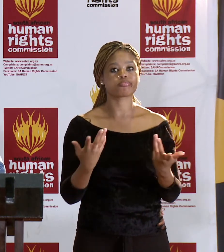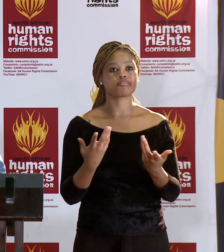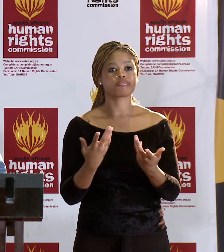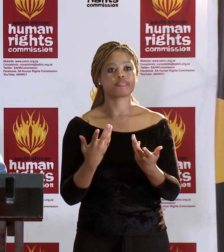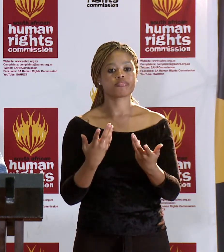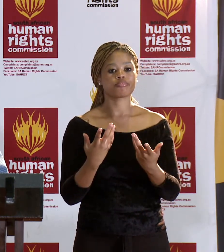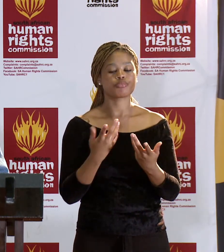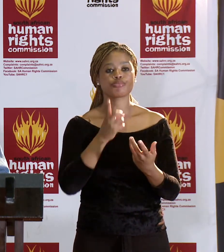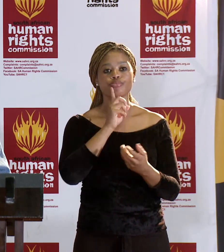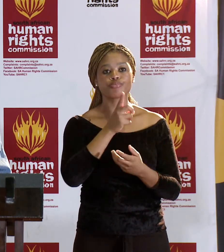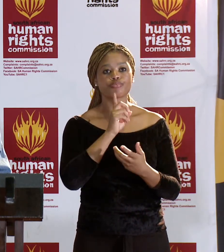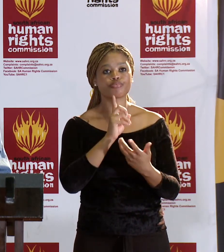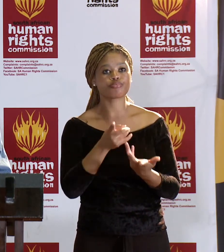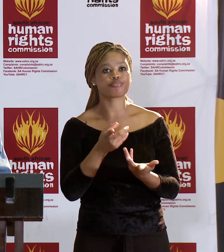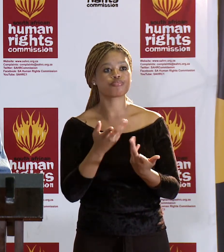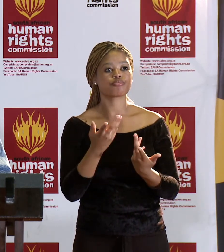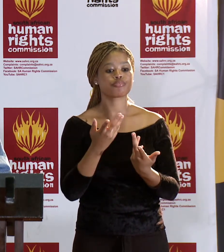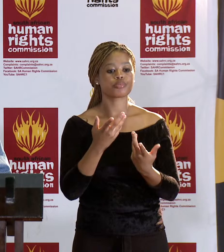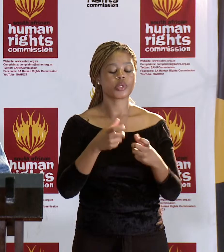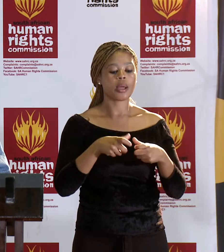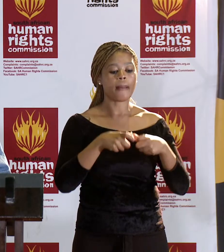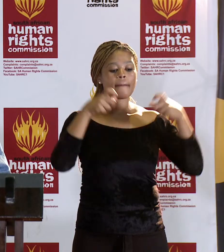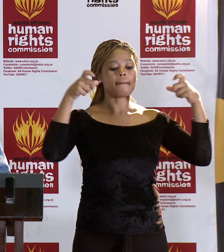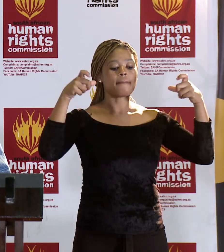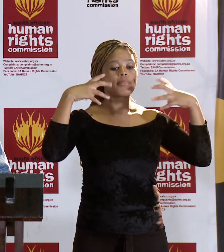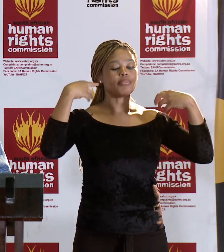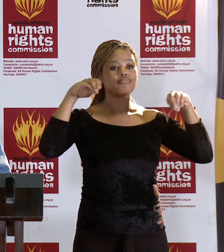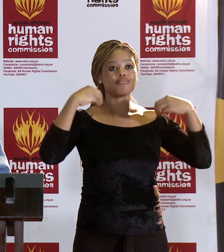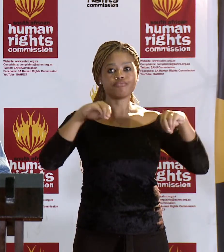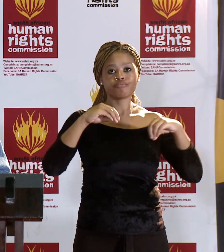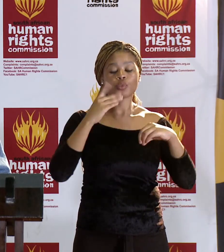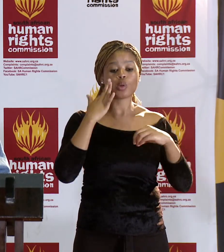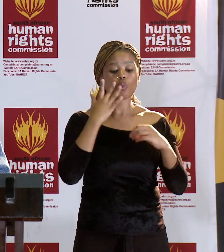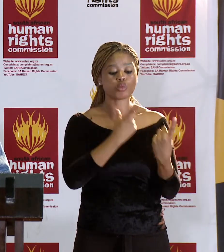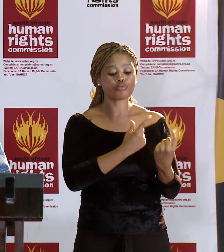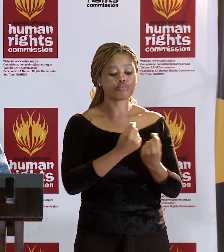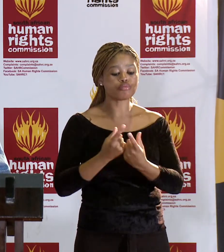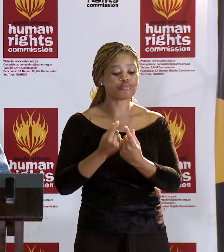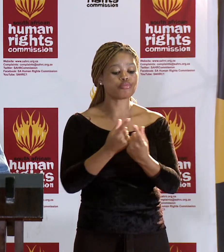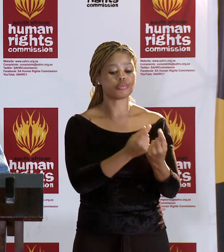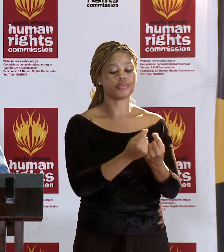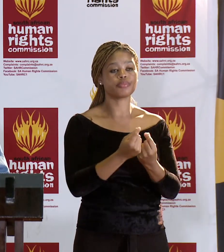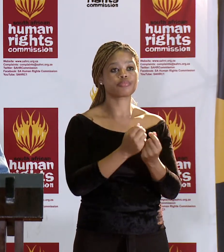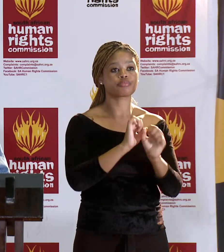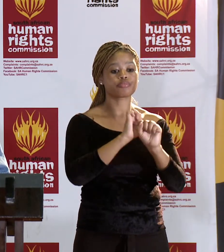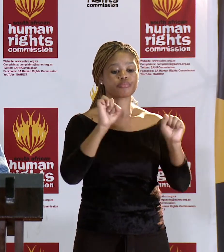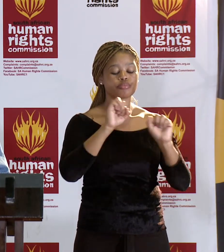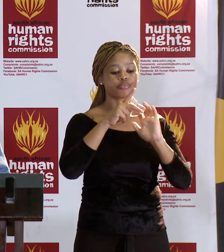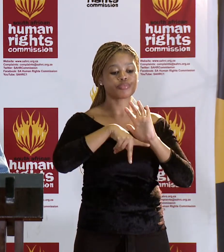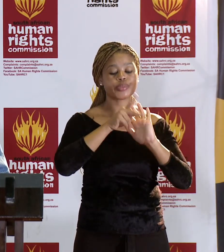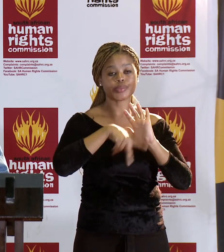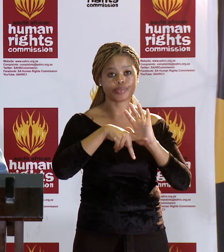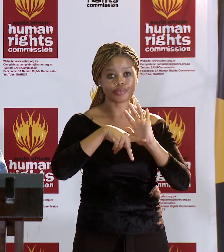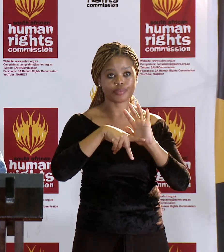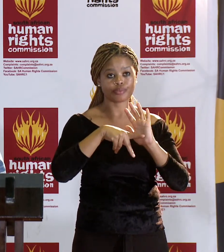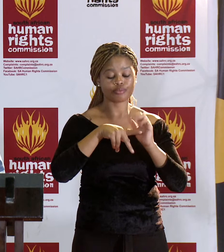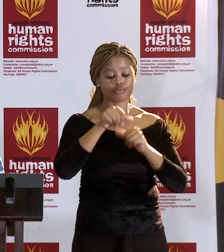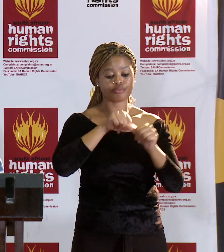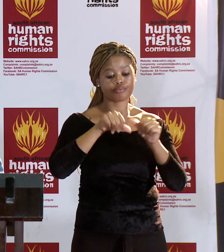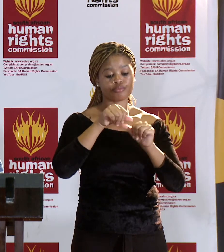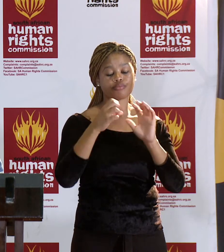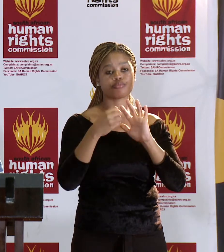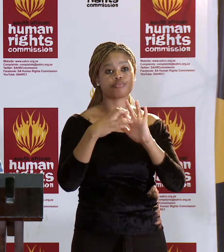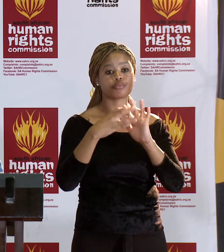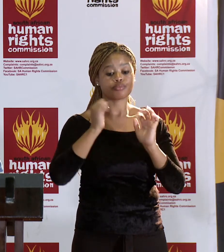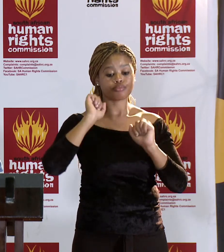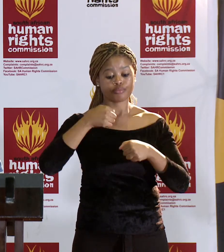to lecturers, to big corporations when they do their policies on social